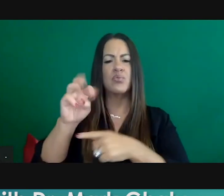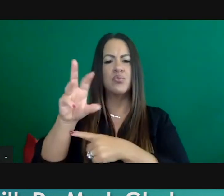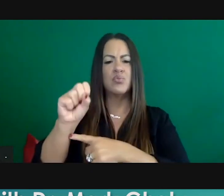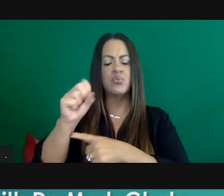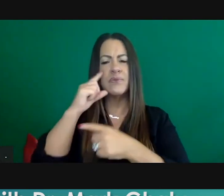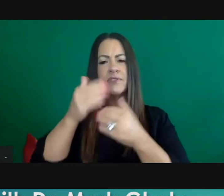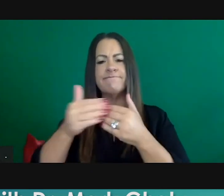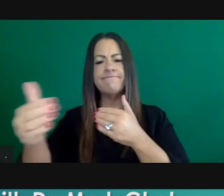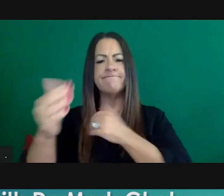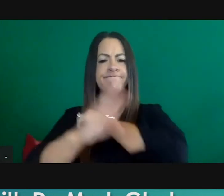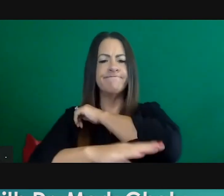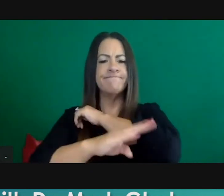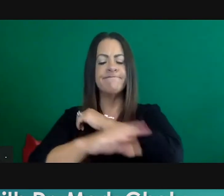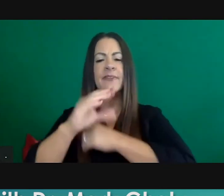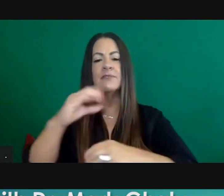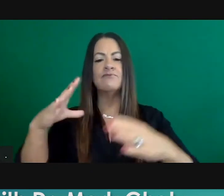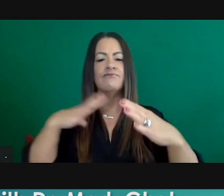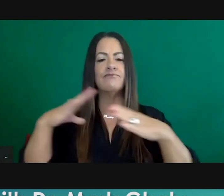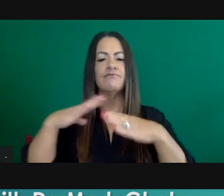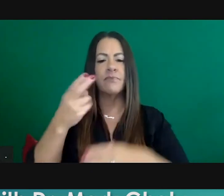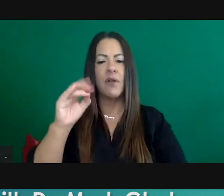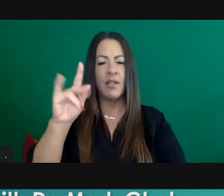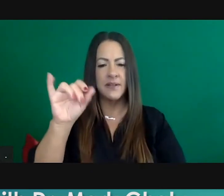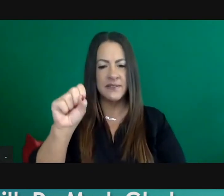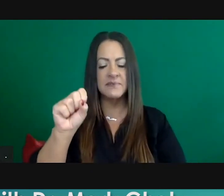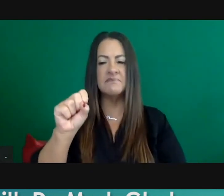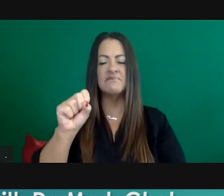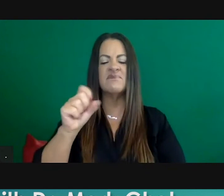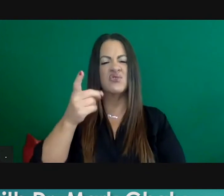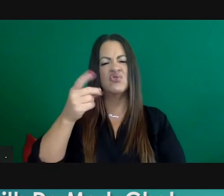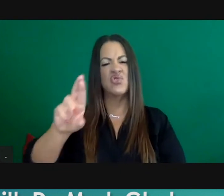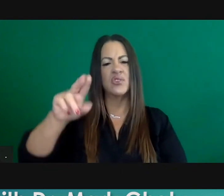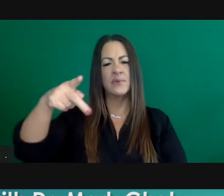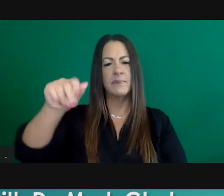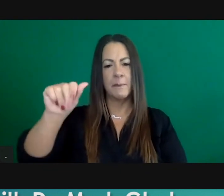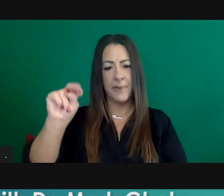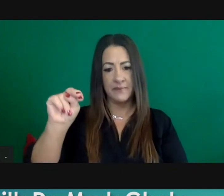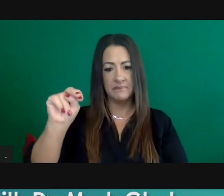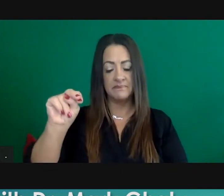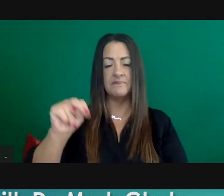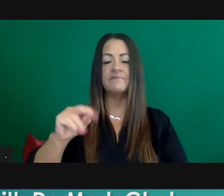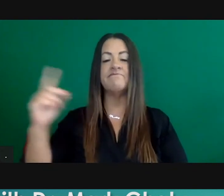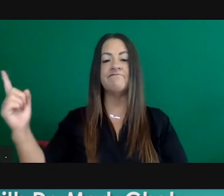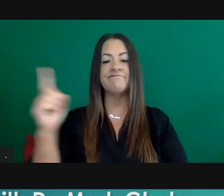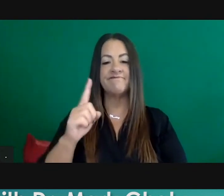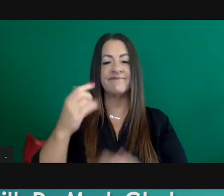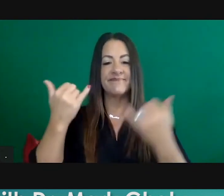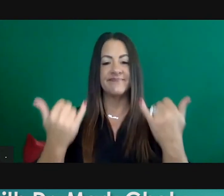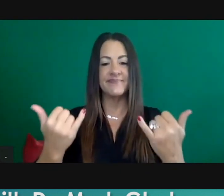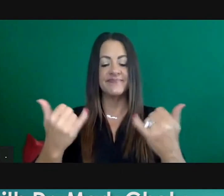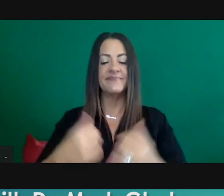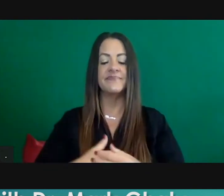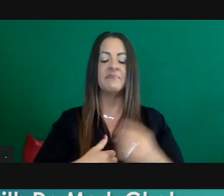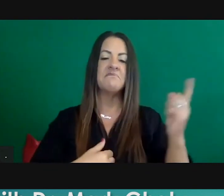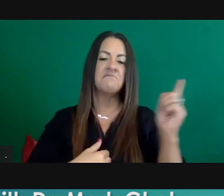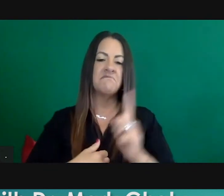So without further ado, I'm going to call Dr. Pan up here, and then I'll be back with you in just a minute. Thank you.